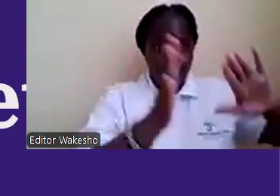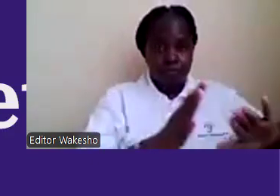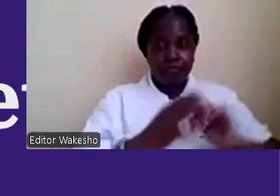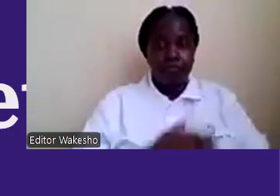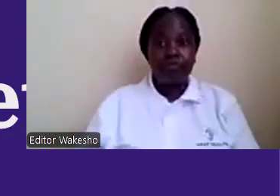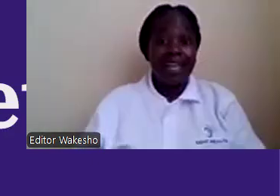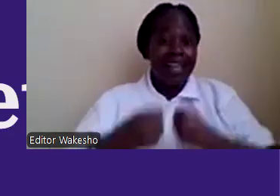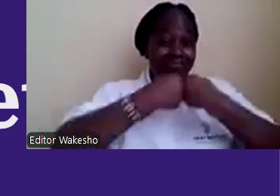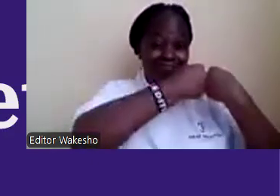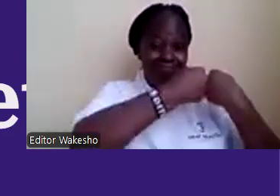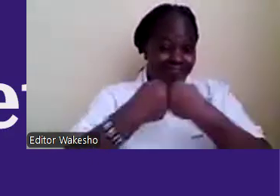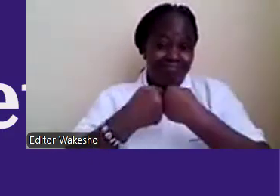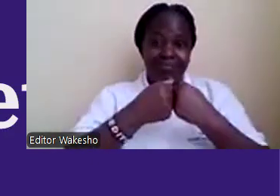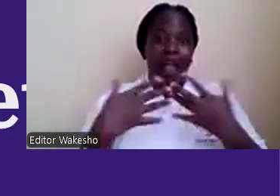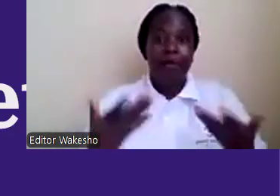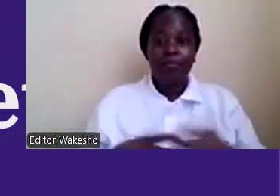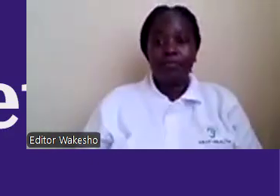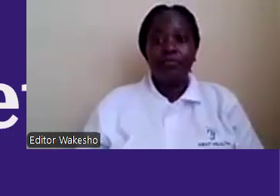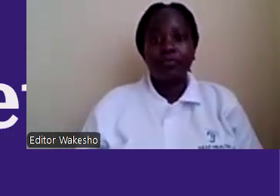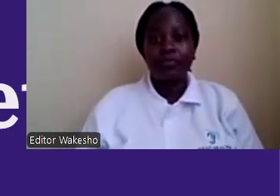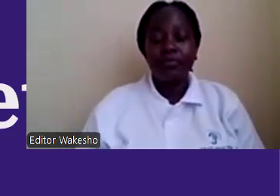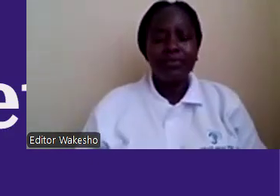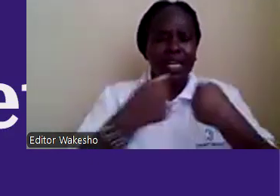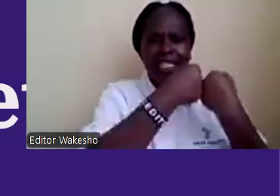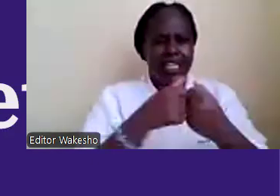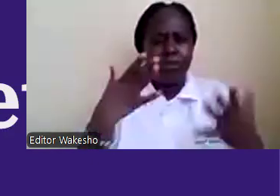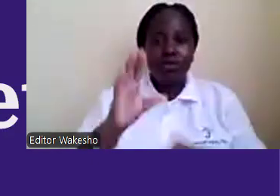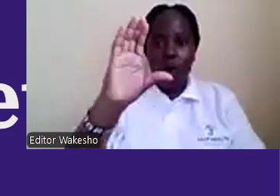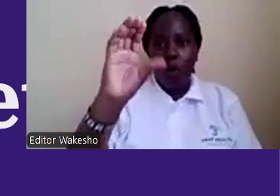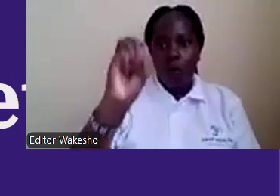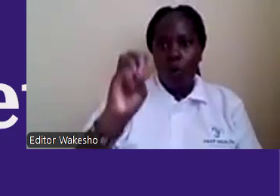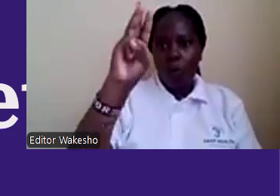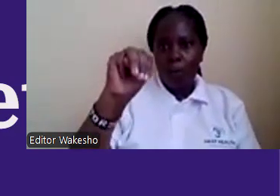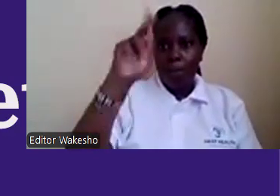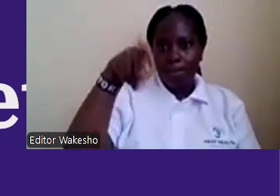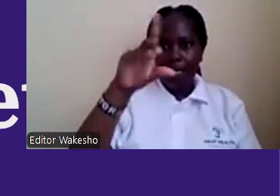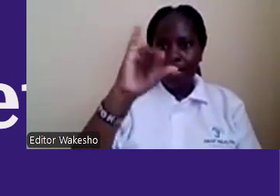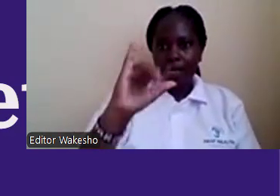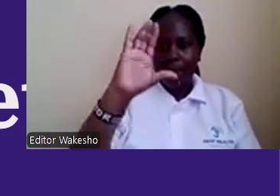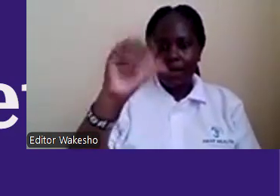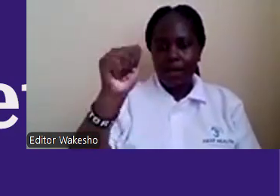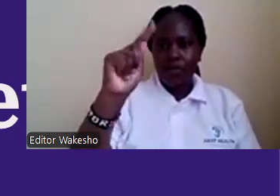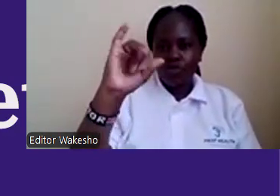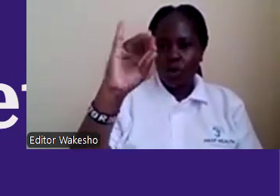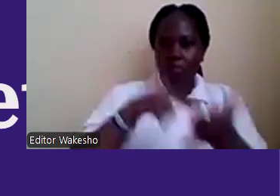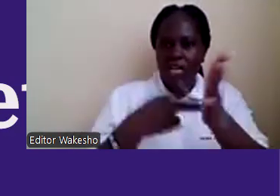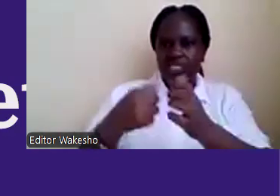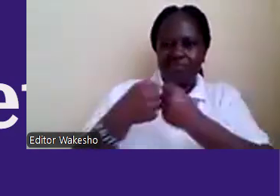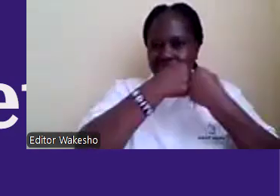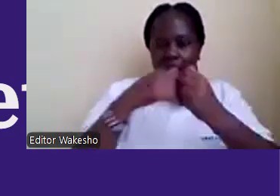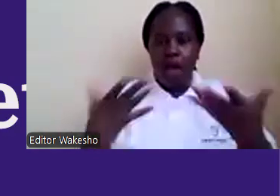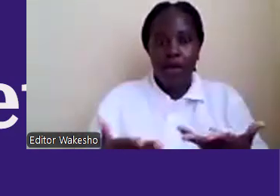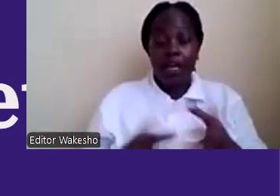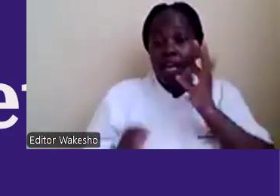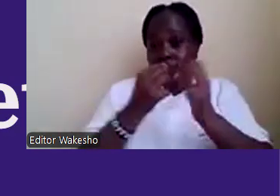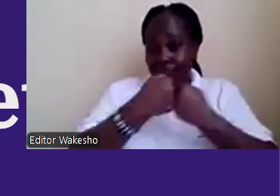I defined earlier, a complication is a situation whereby the disease gets worse when it's not treated or